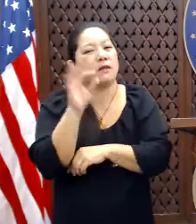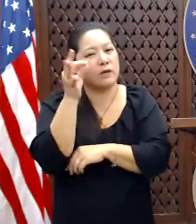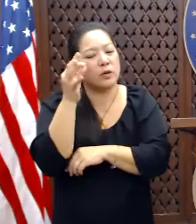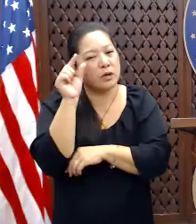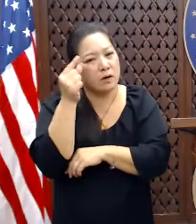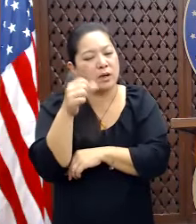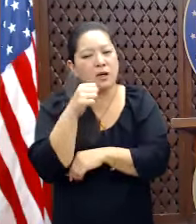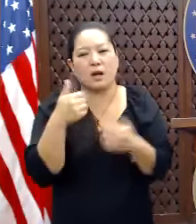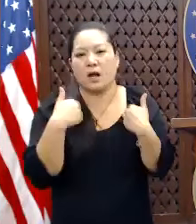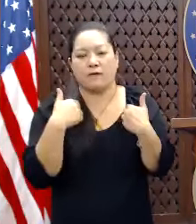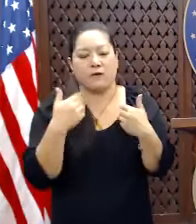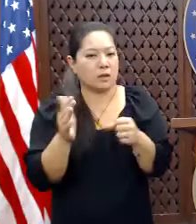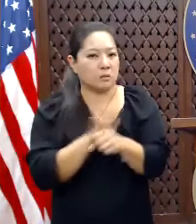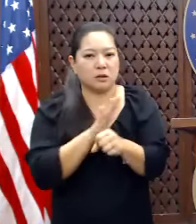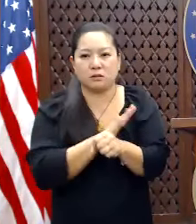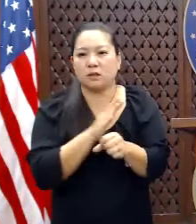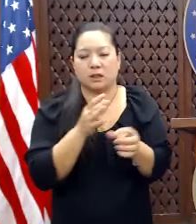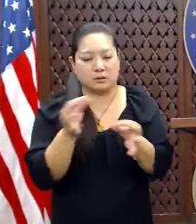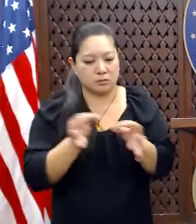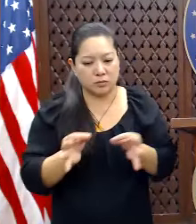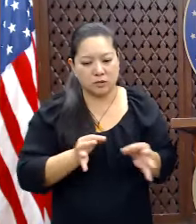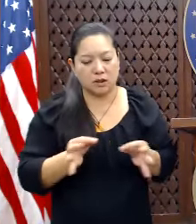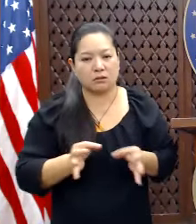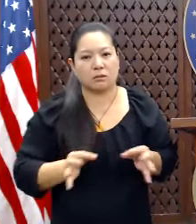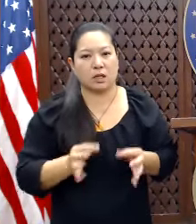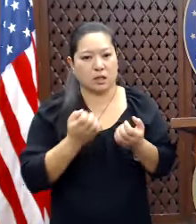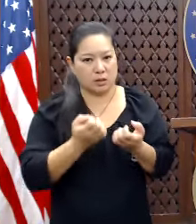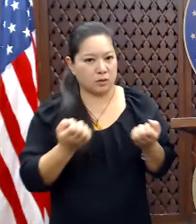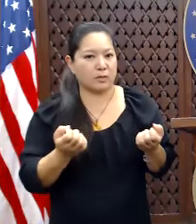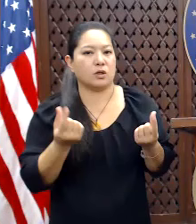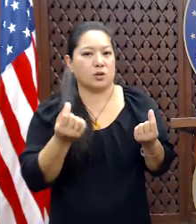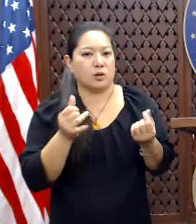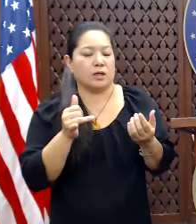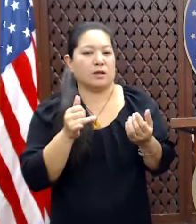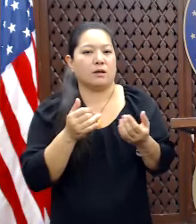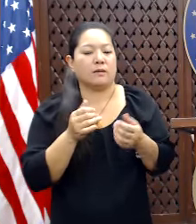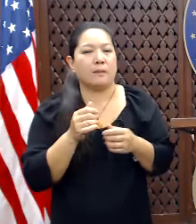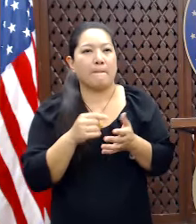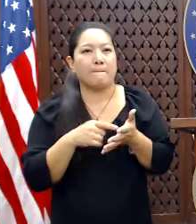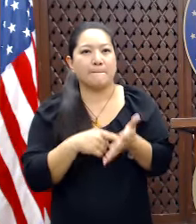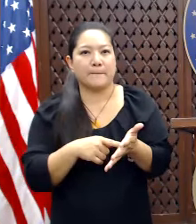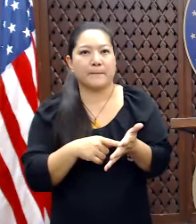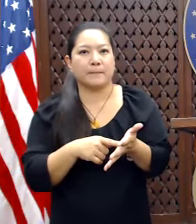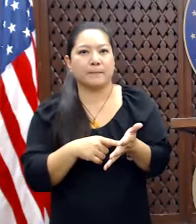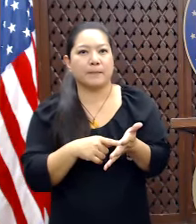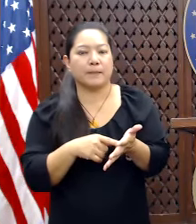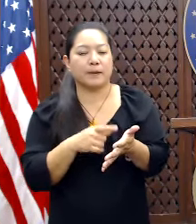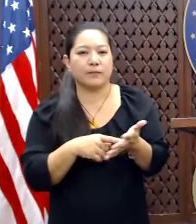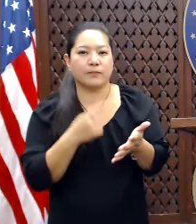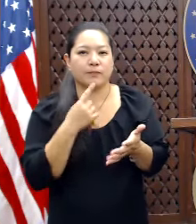have the complete details and mechanisms on how to do this. What they did say is that